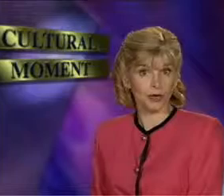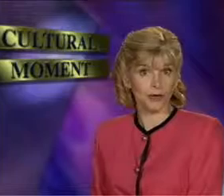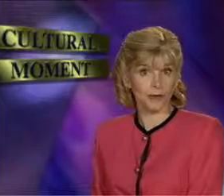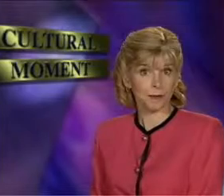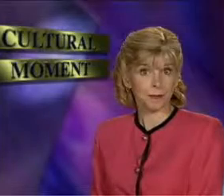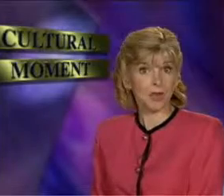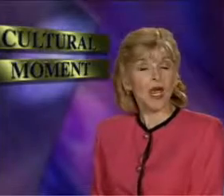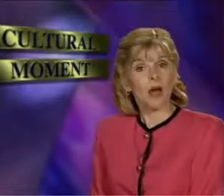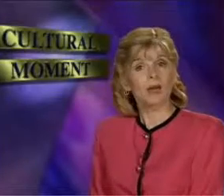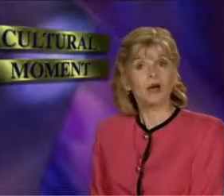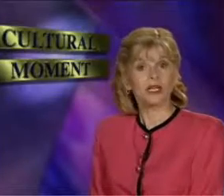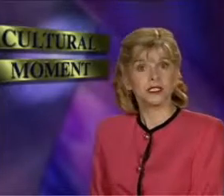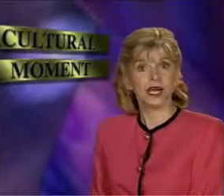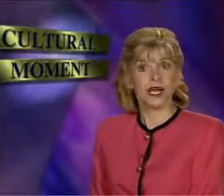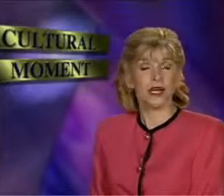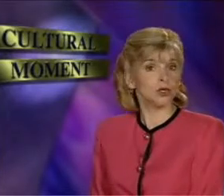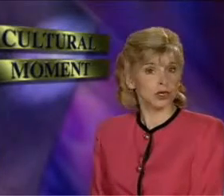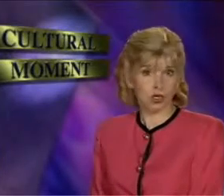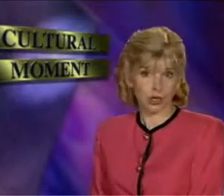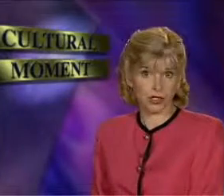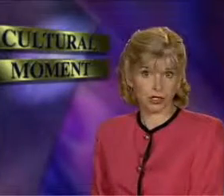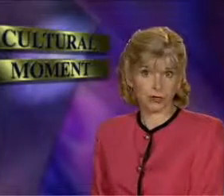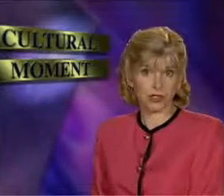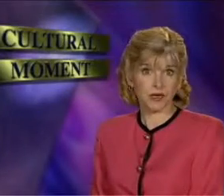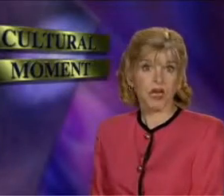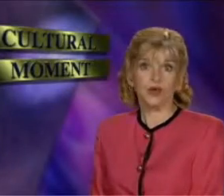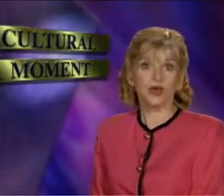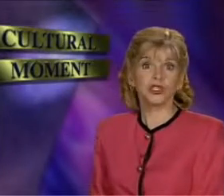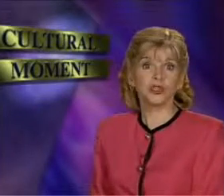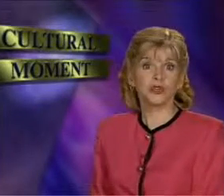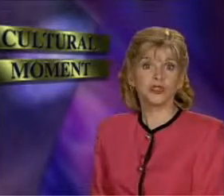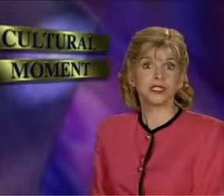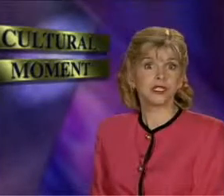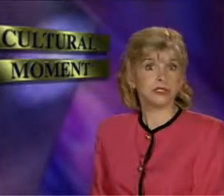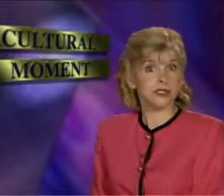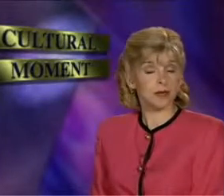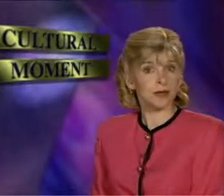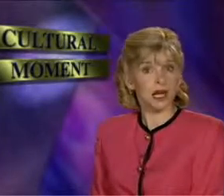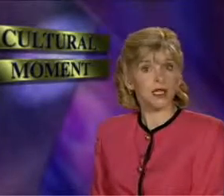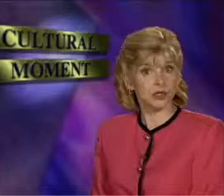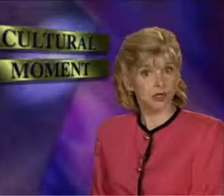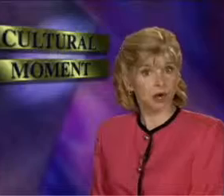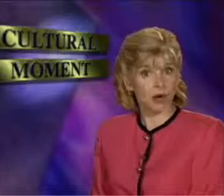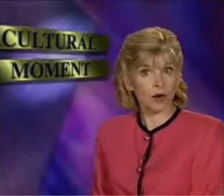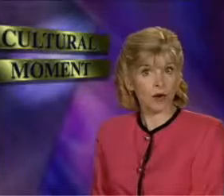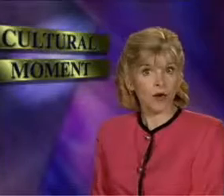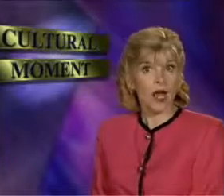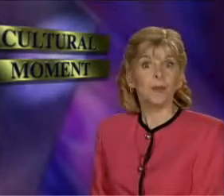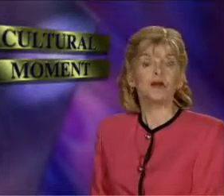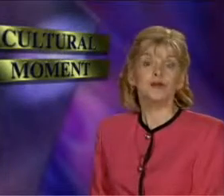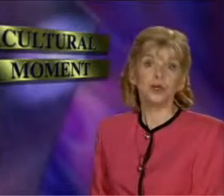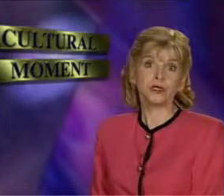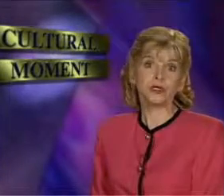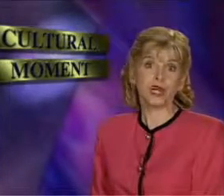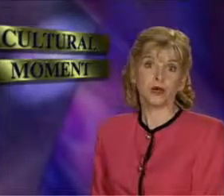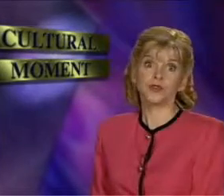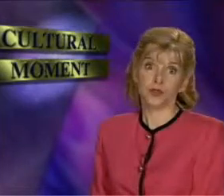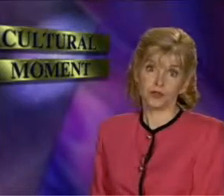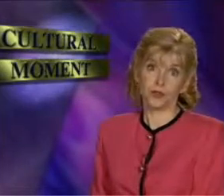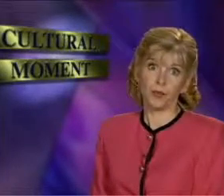drink. American Sign Language is no different. Regional differences in some signs do occur, but fluent signers from different